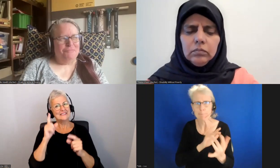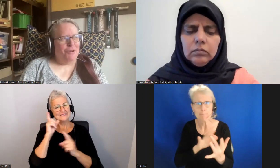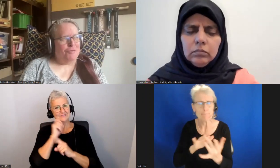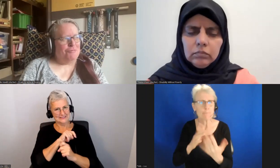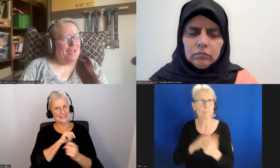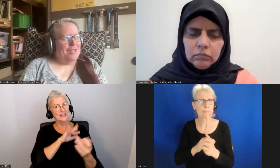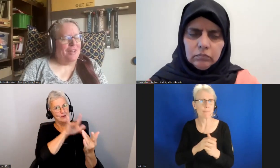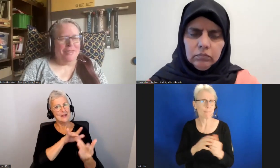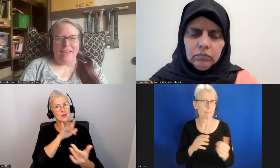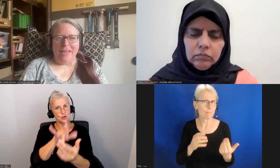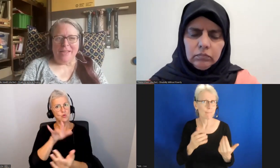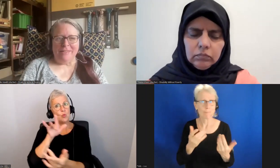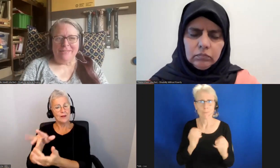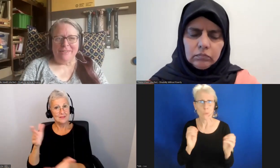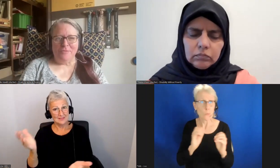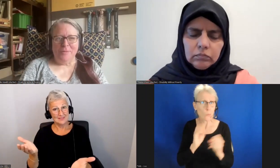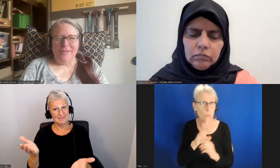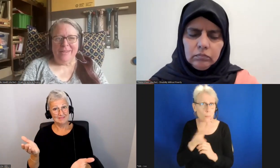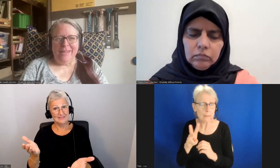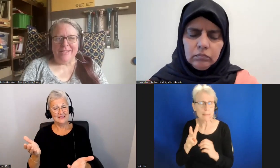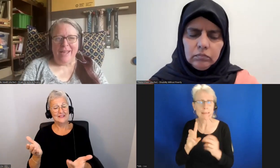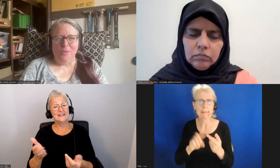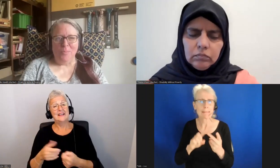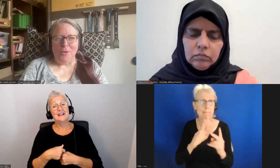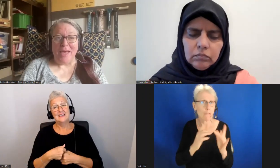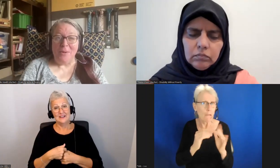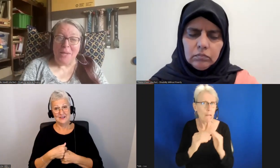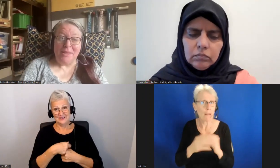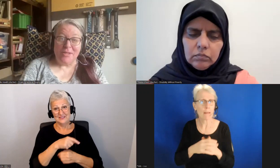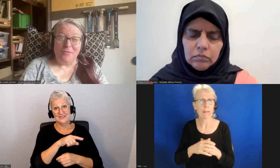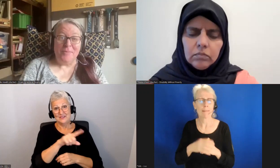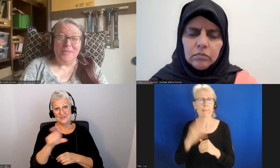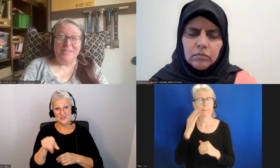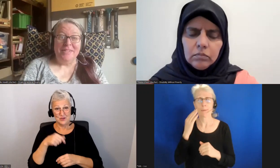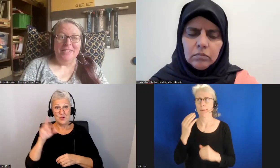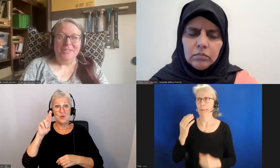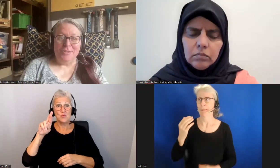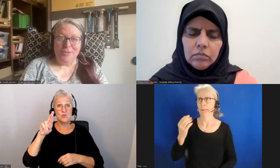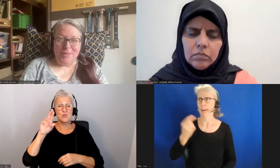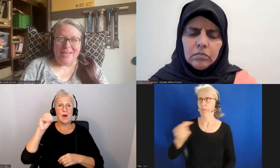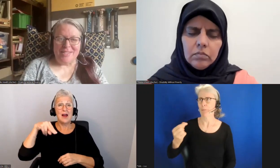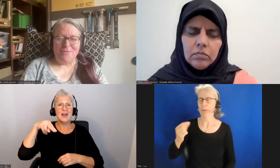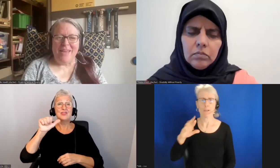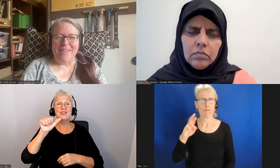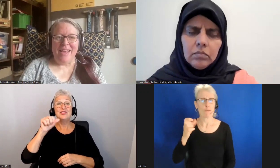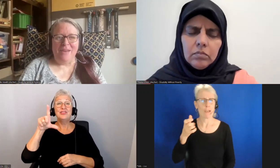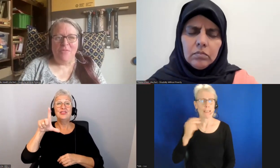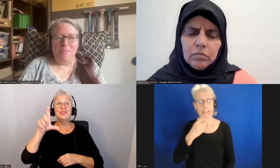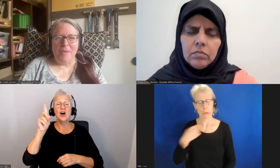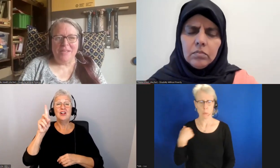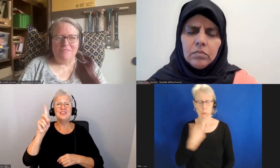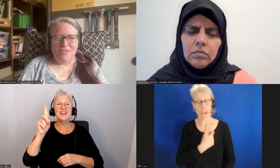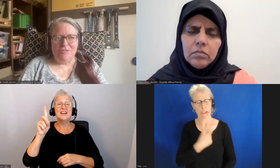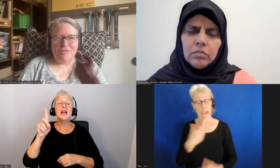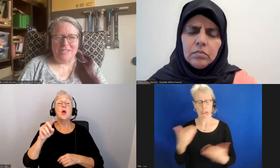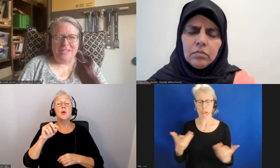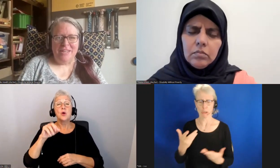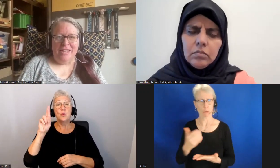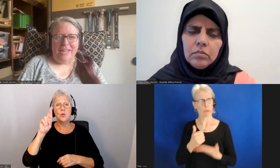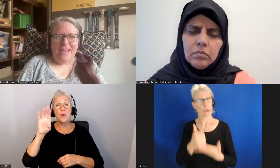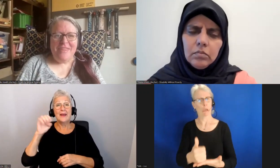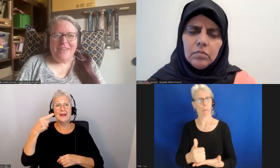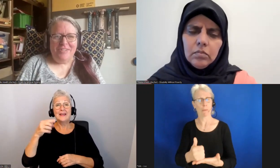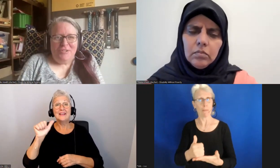what's that Ronald Reagan thing, the government here to help you? Yeah, we need the government to do this, right? They have the biggest